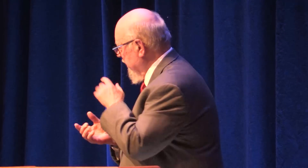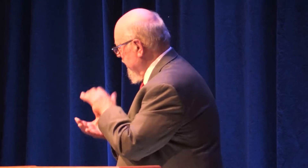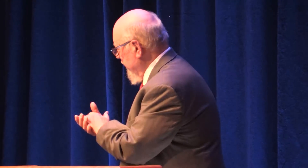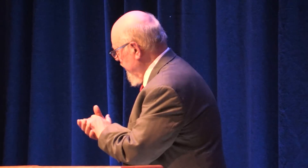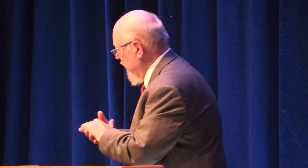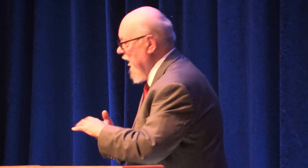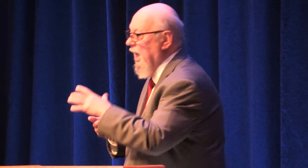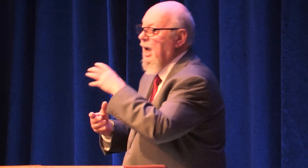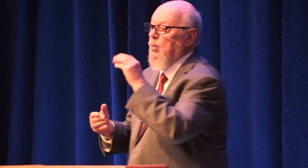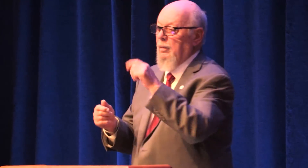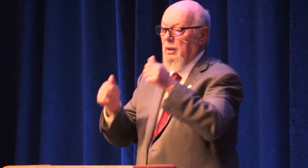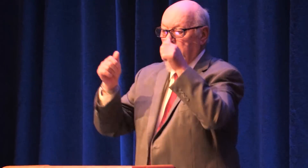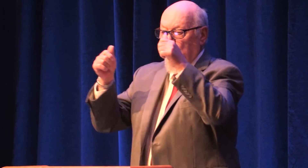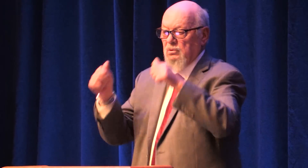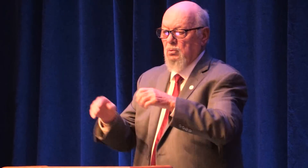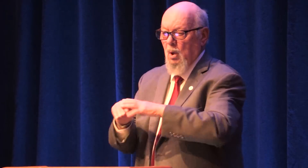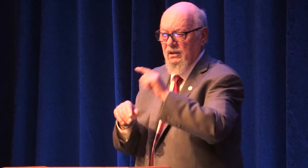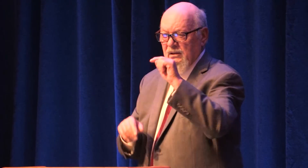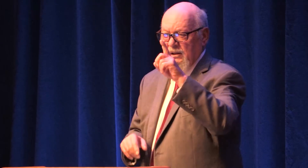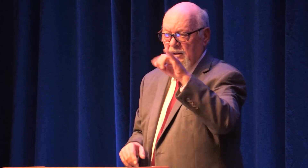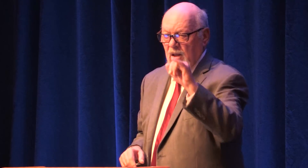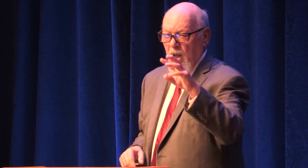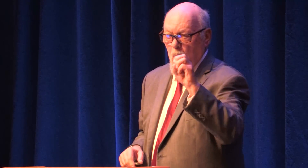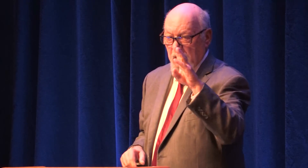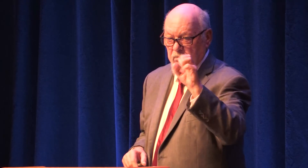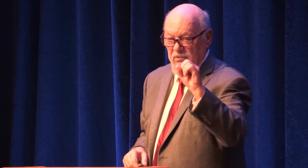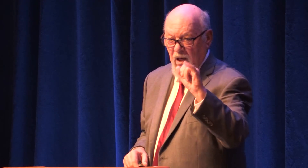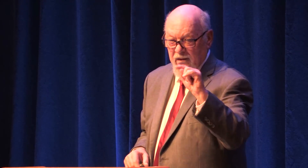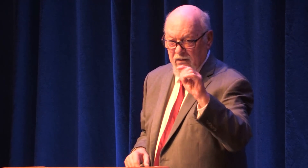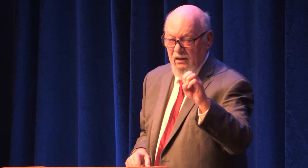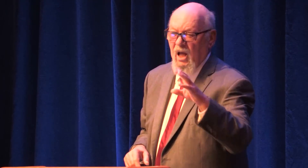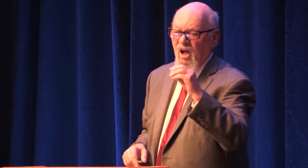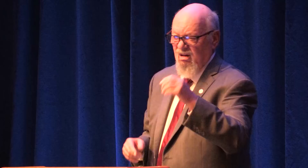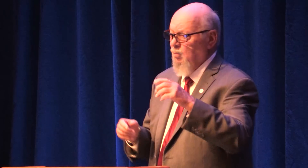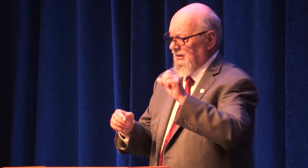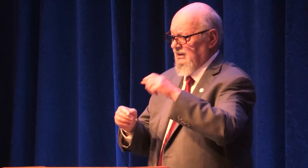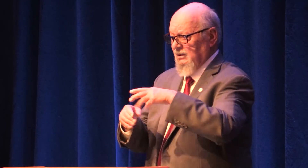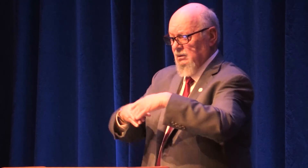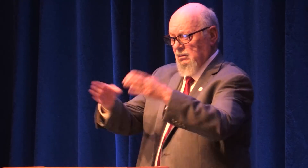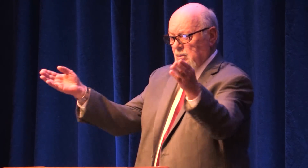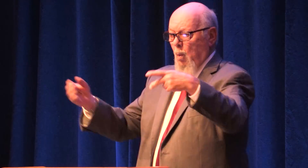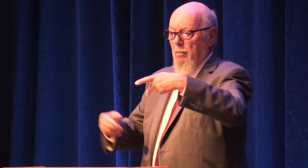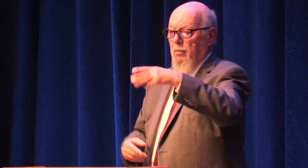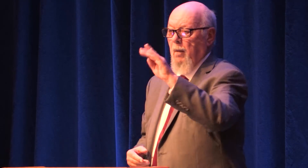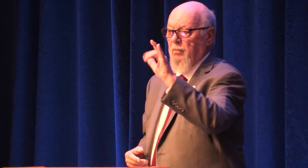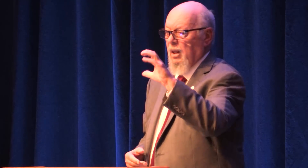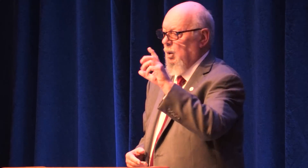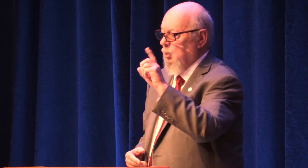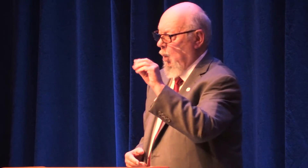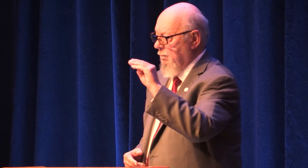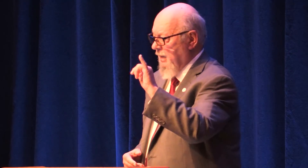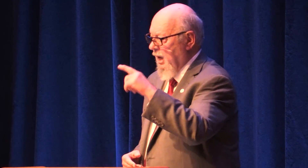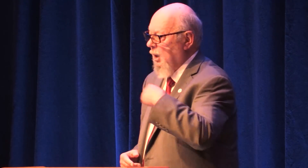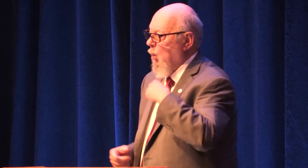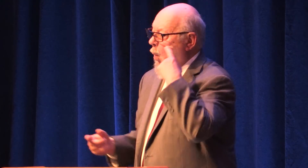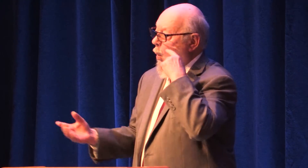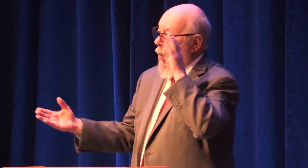a loop after the program is over tonight. And it will also be posted on the TDI website as well as others. So it will be in public